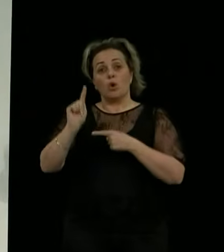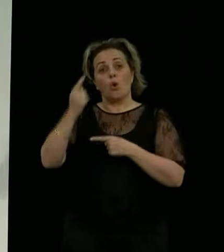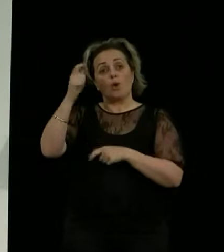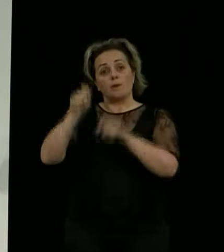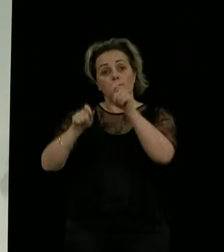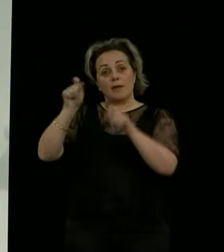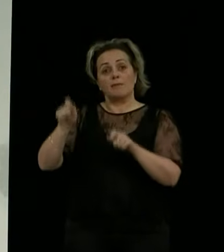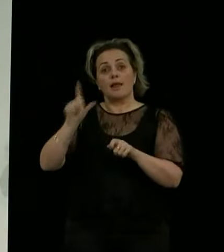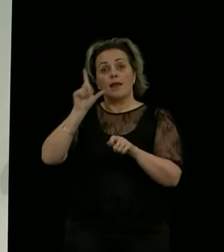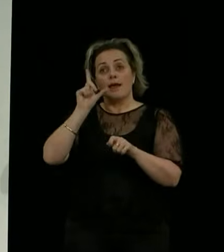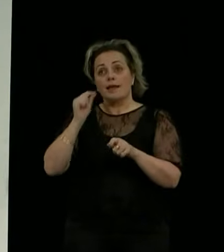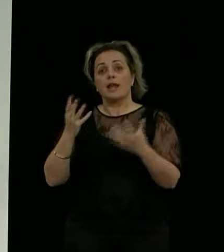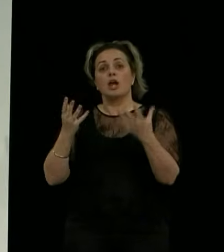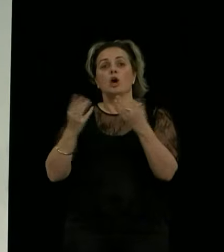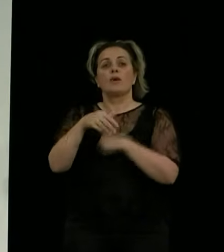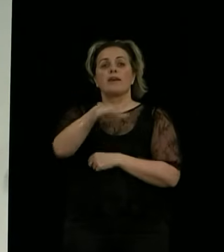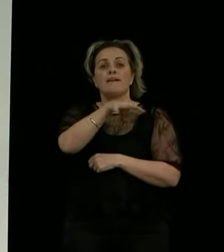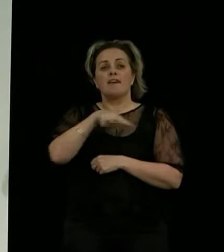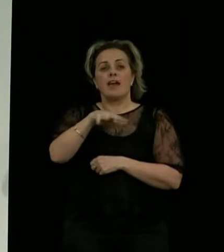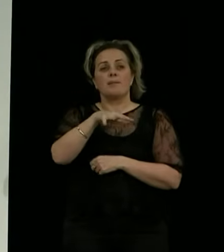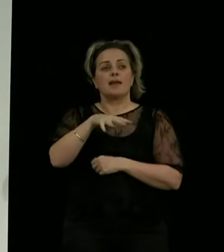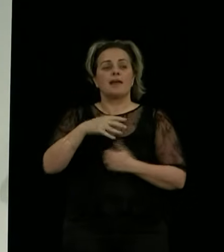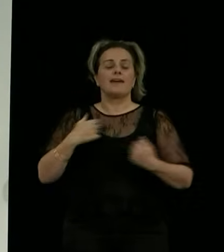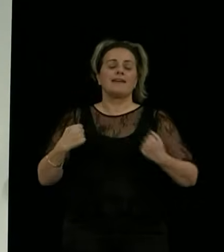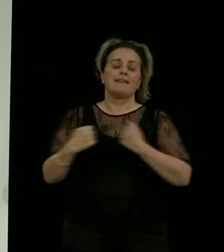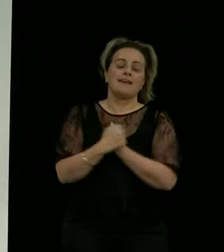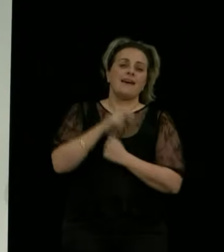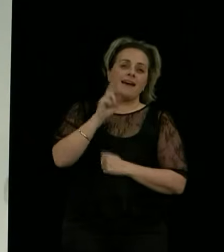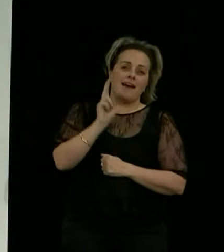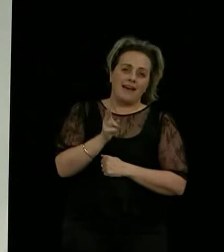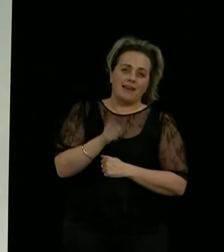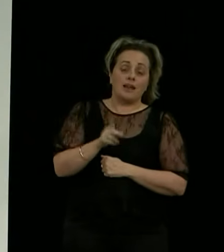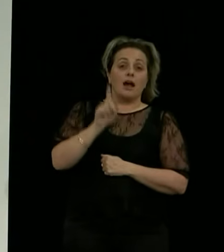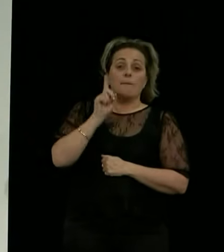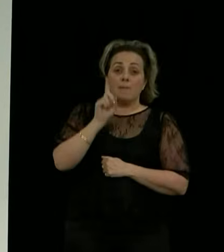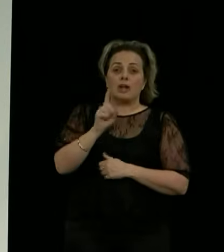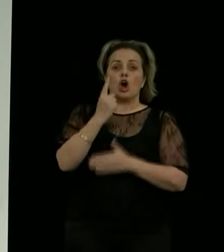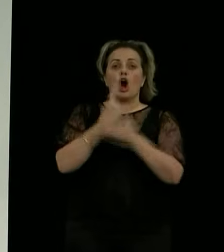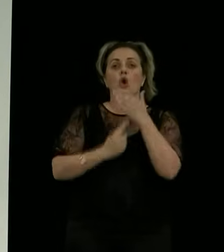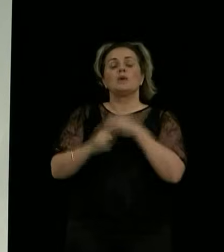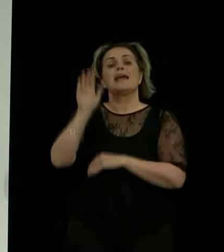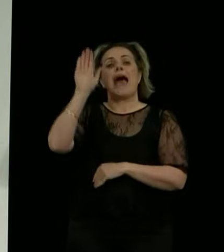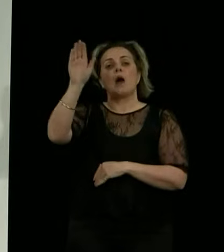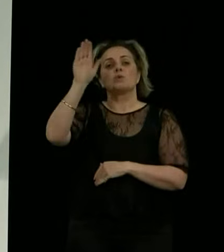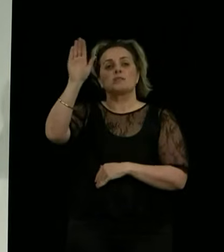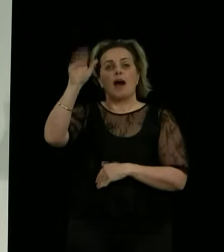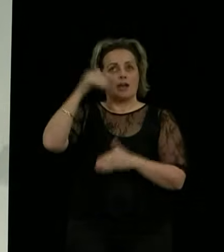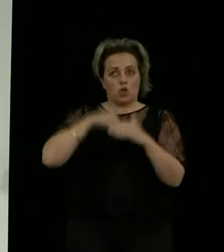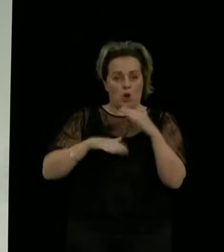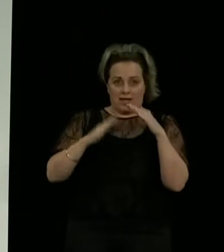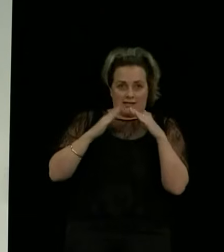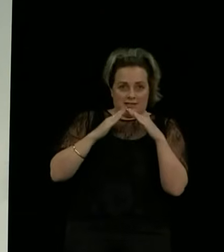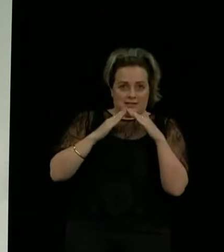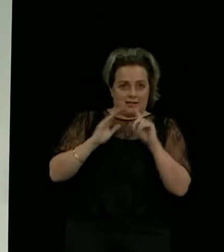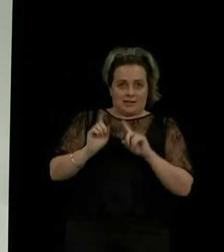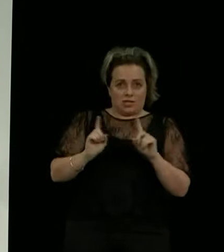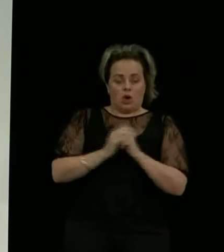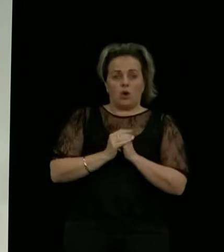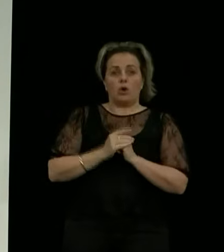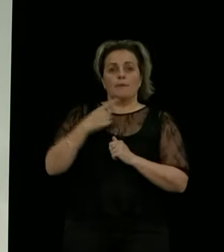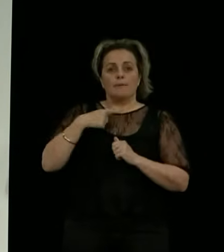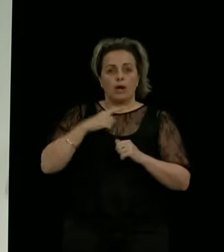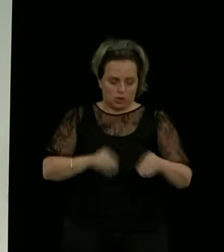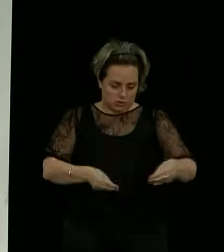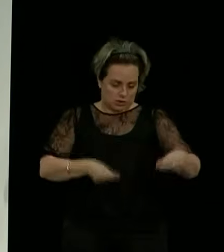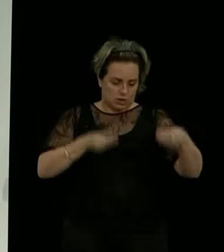able to connect with family and loved ones again, but only outside. The science tells us COVID finds it hard